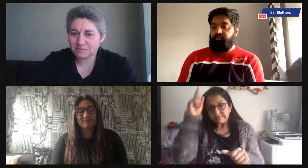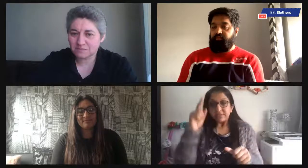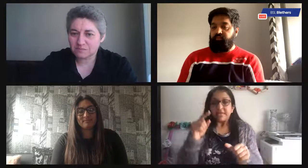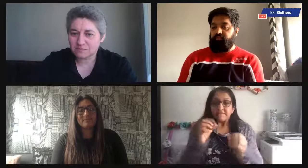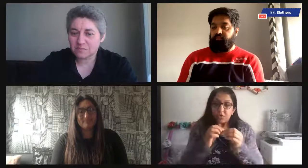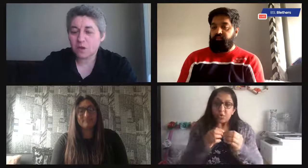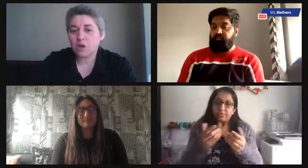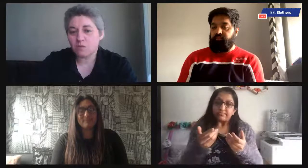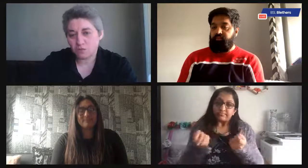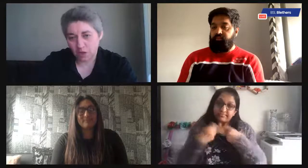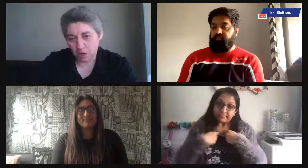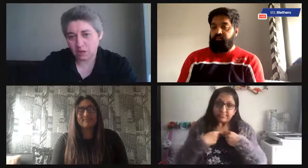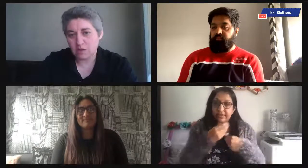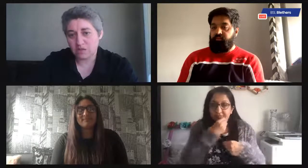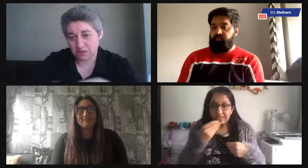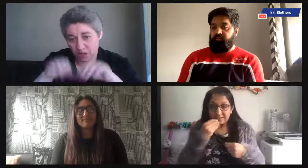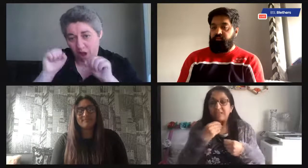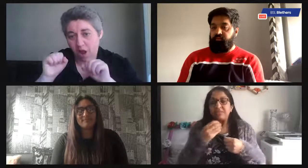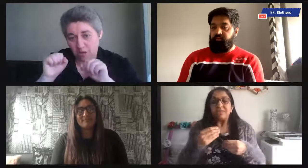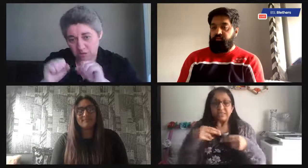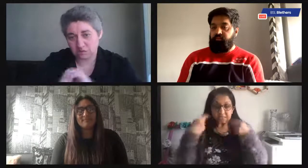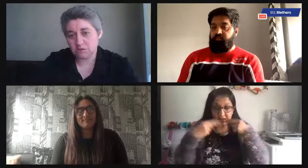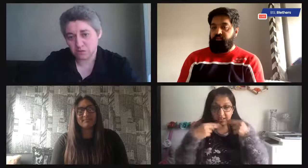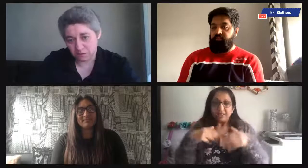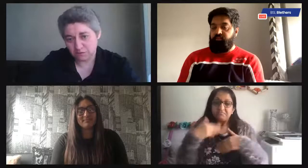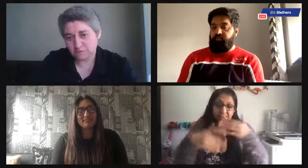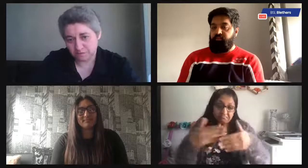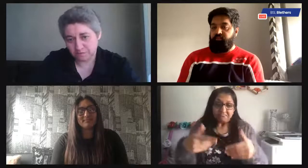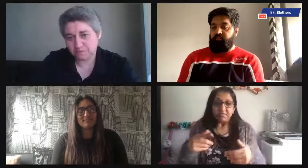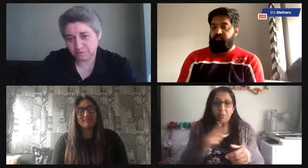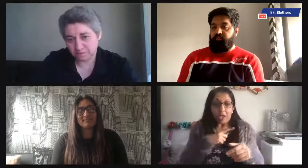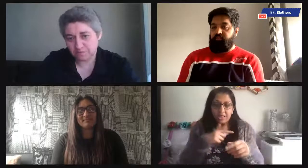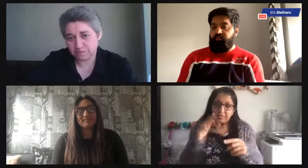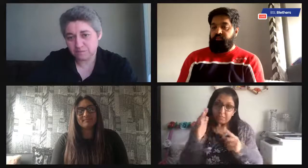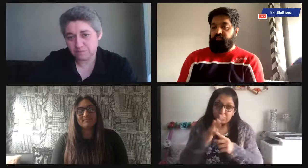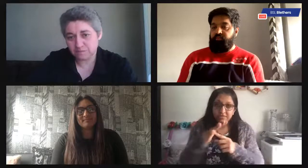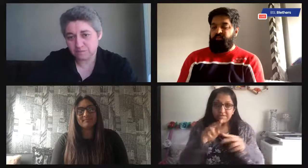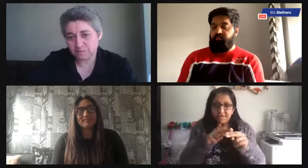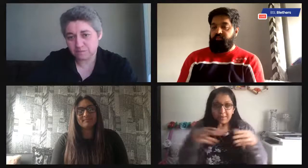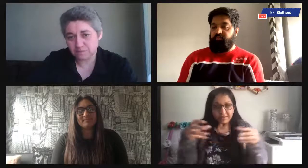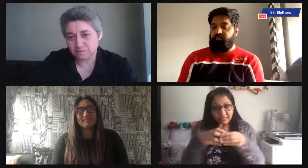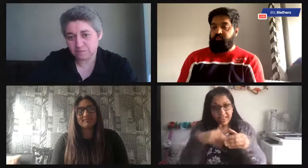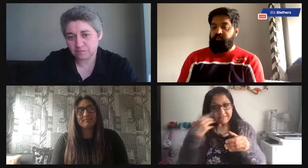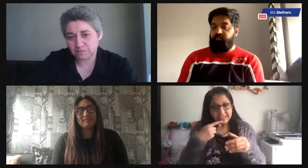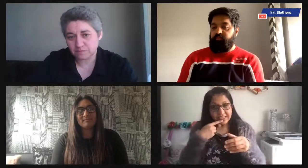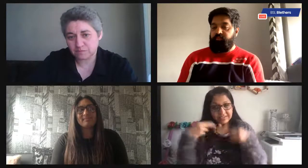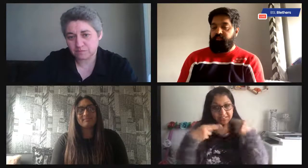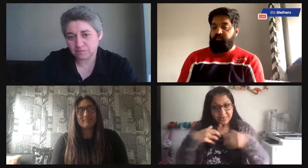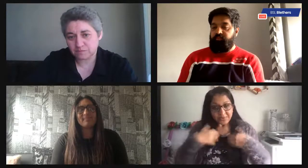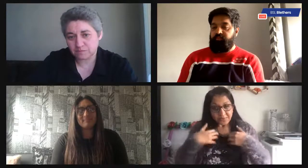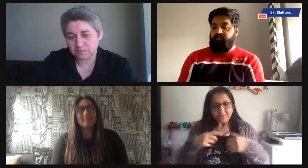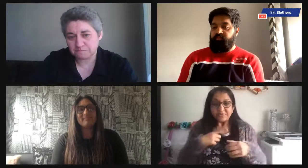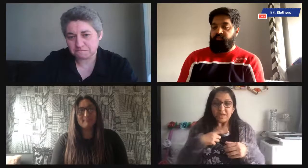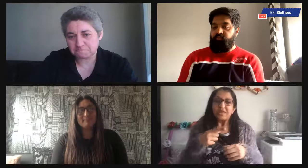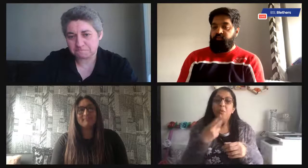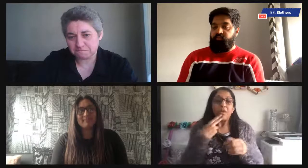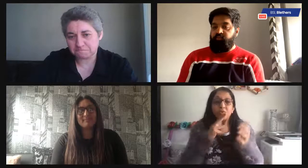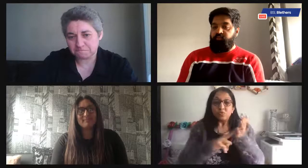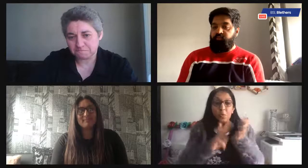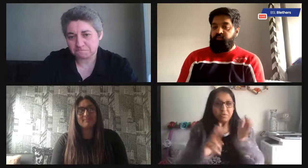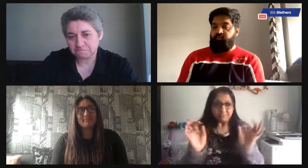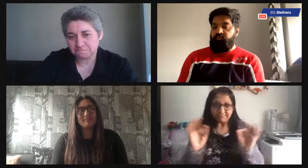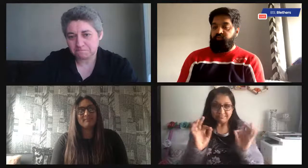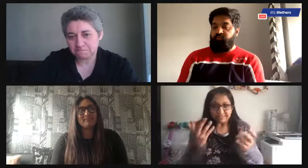flavour. And you thank the Prophet Muhammad, peace be upon him, for everything. And it's important that the